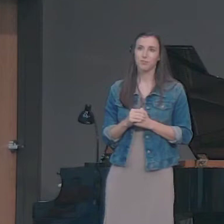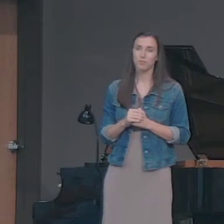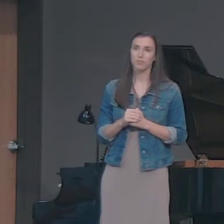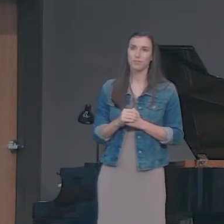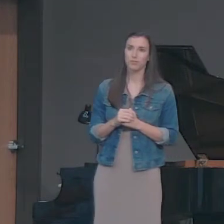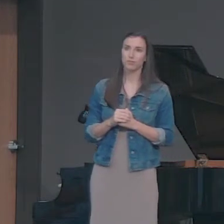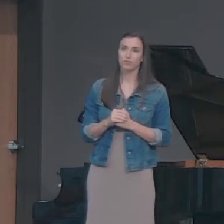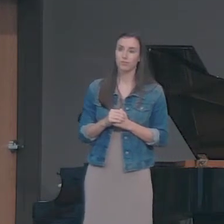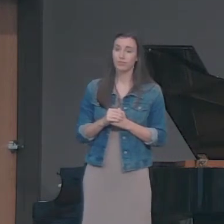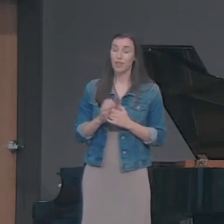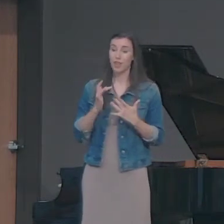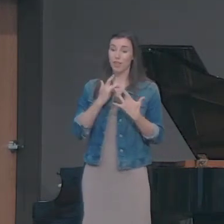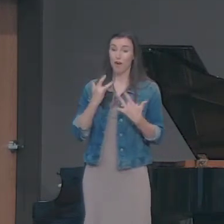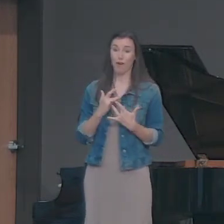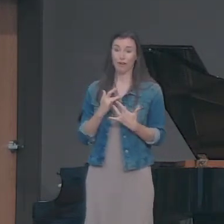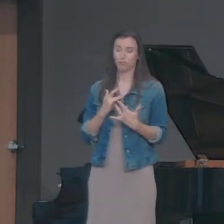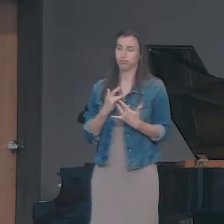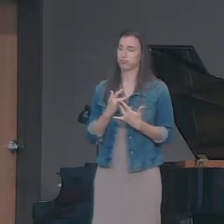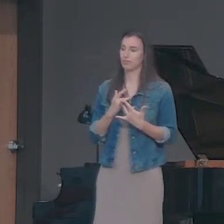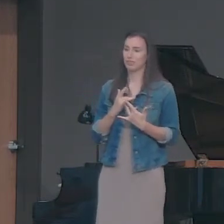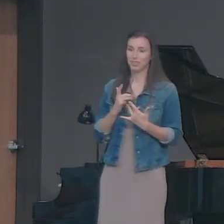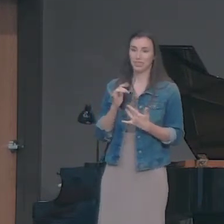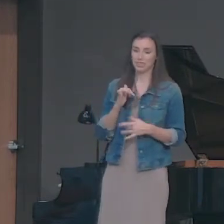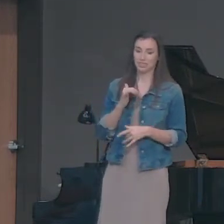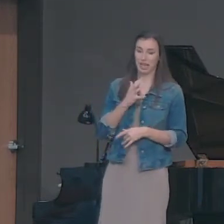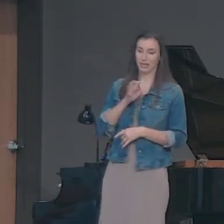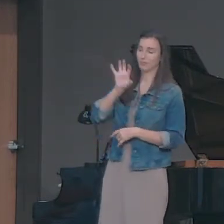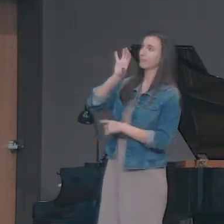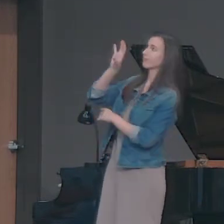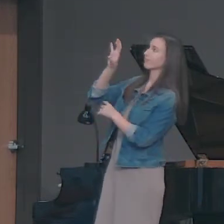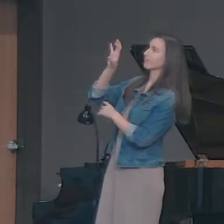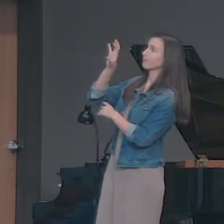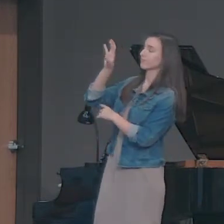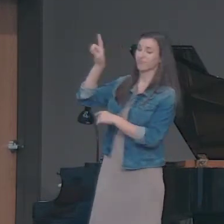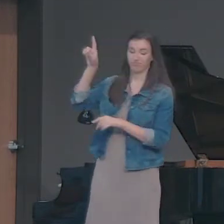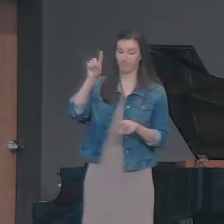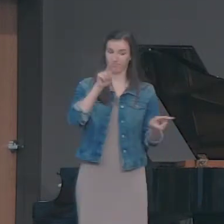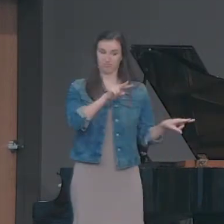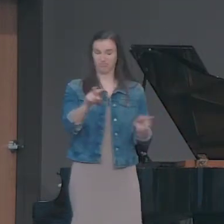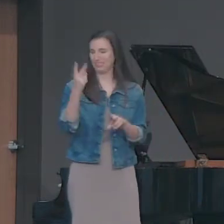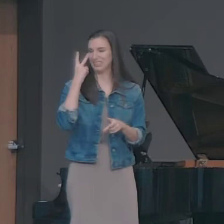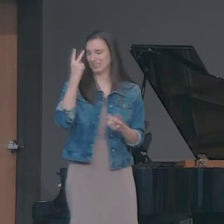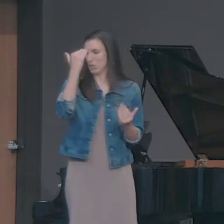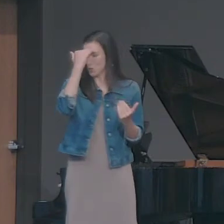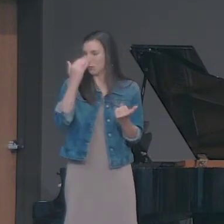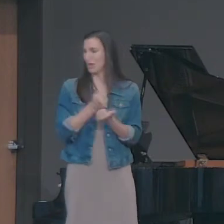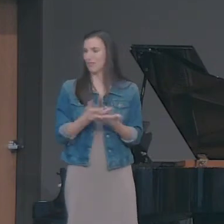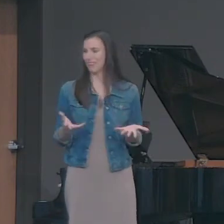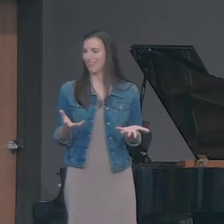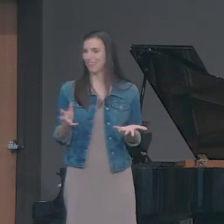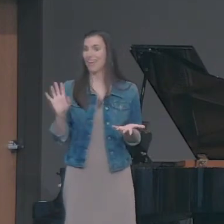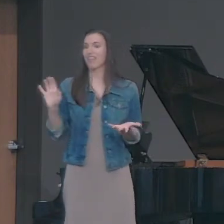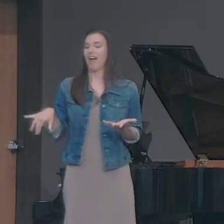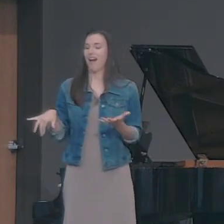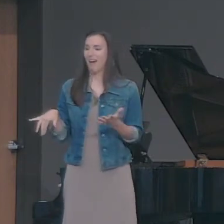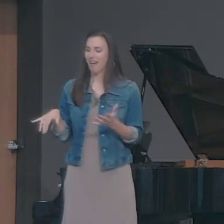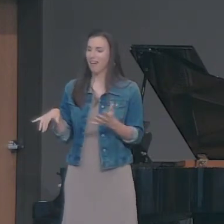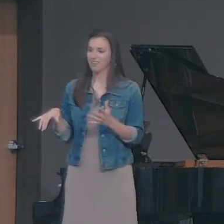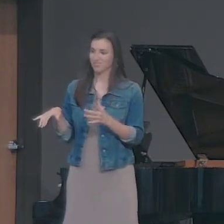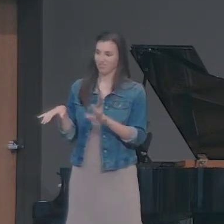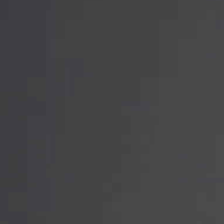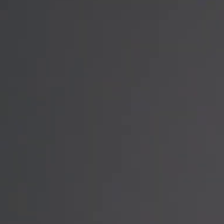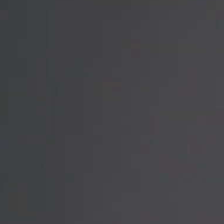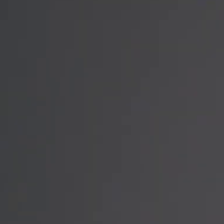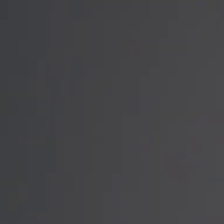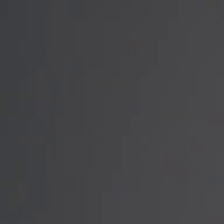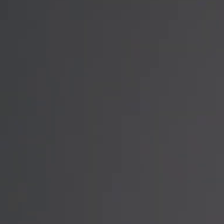The heart is laid bare in the eyes of God. That's a good reminder for all of us here this morning.